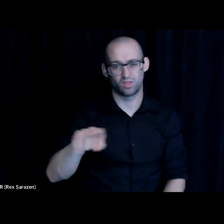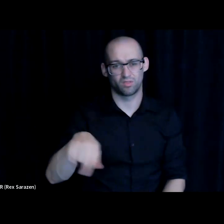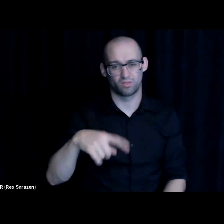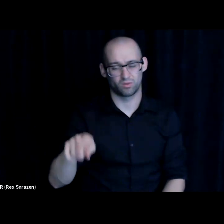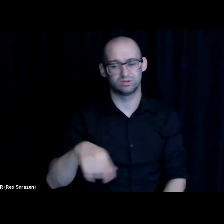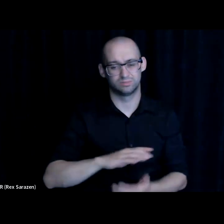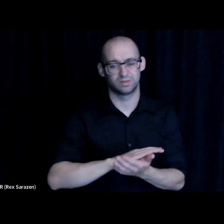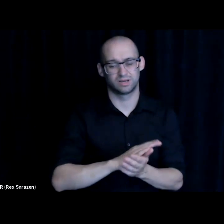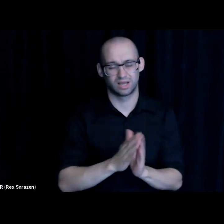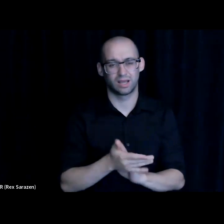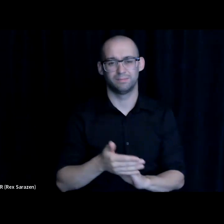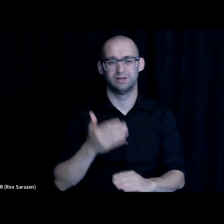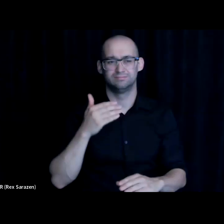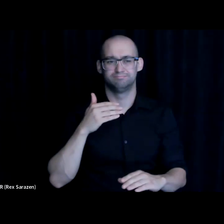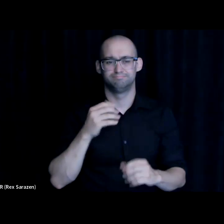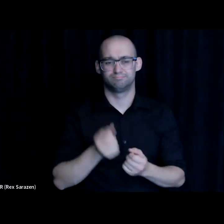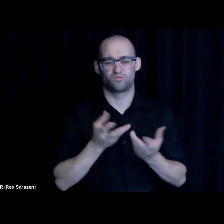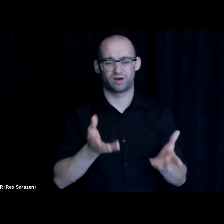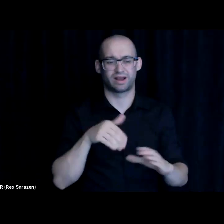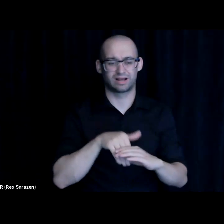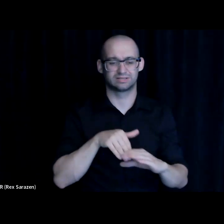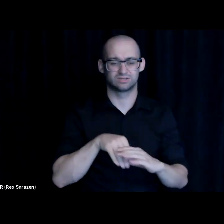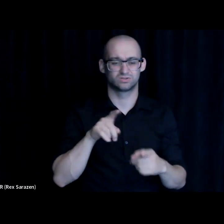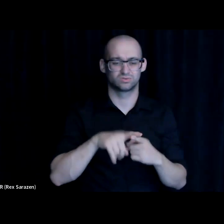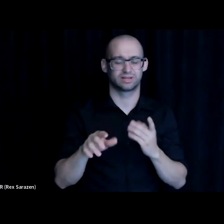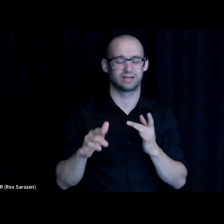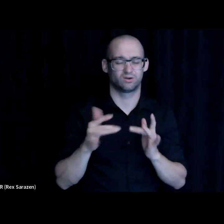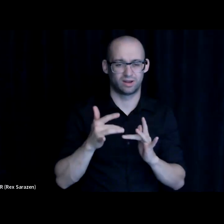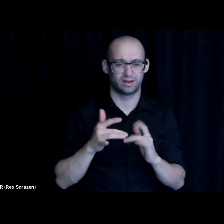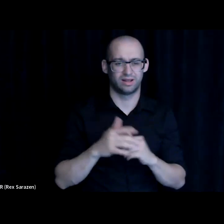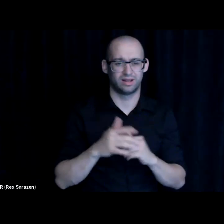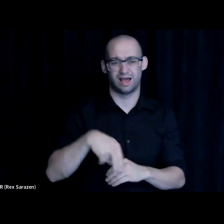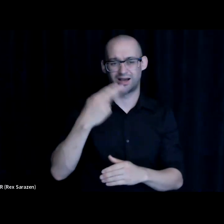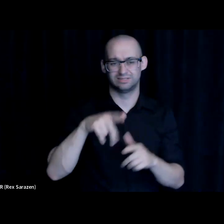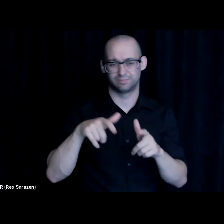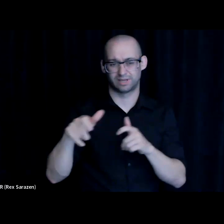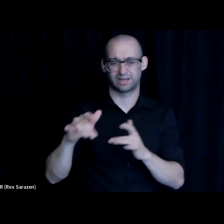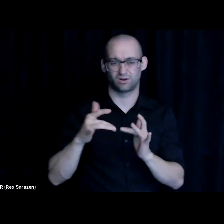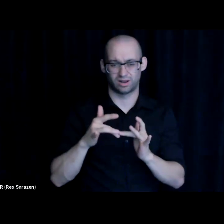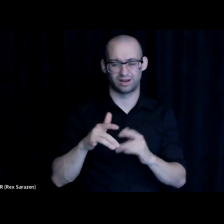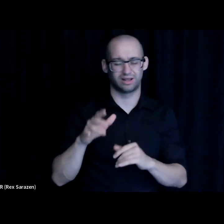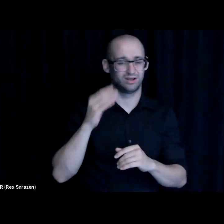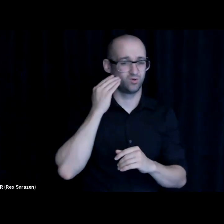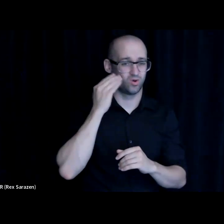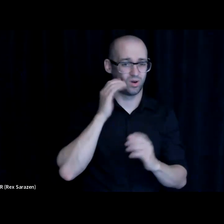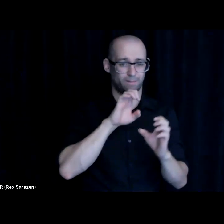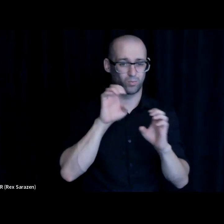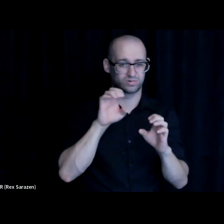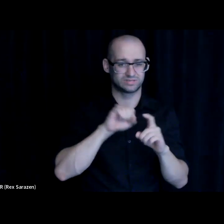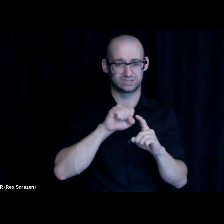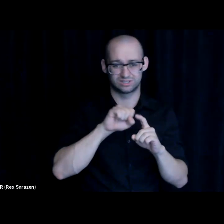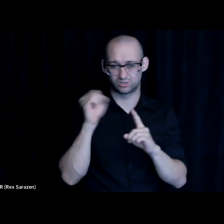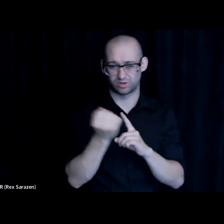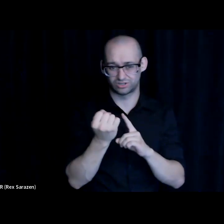they were provided access for internet, a high-speed internet. So in a case of an emergency situation, or even just general access points, they